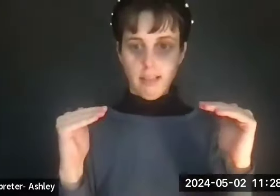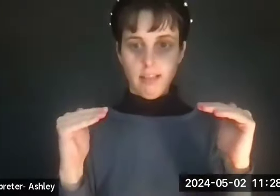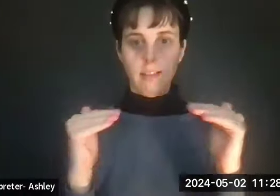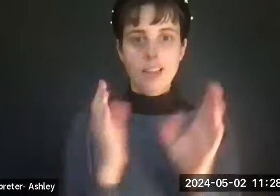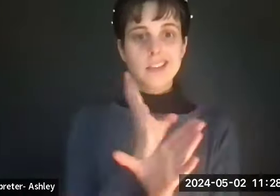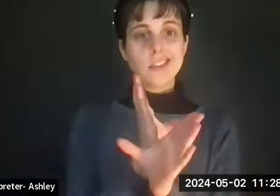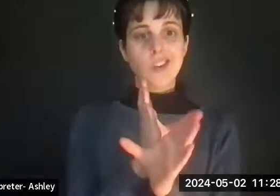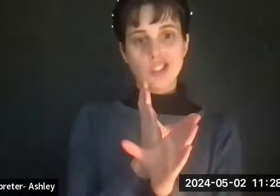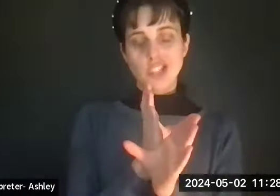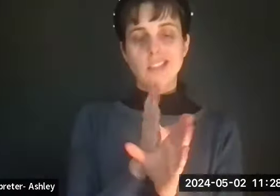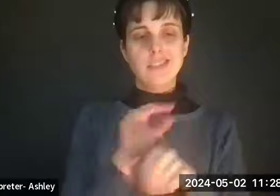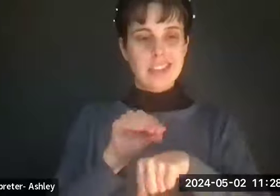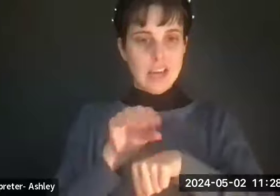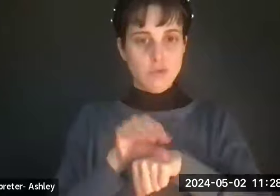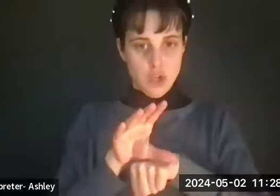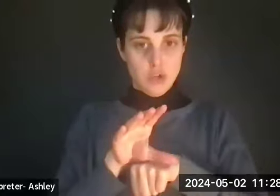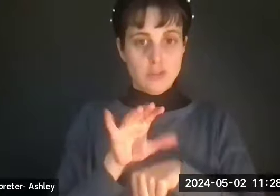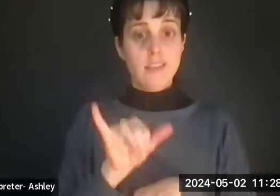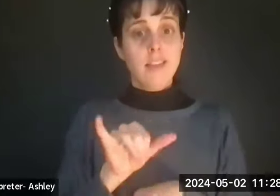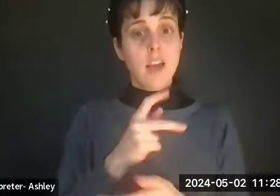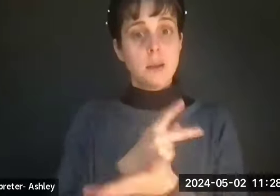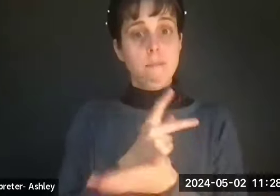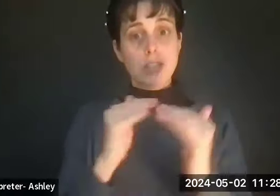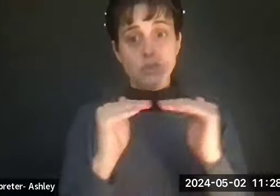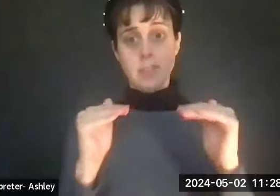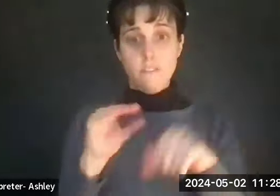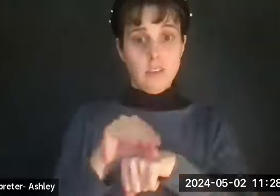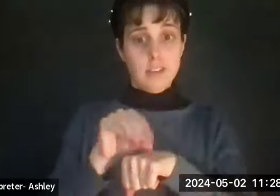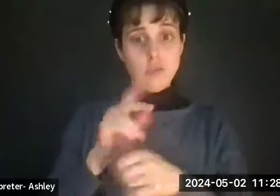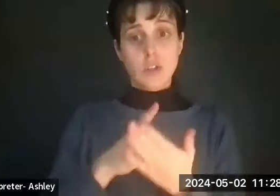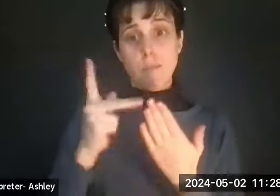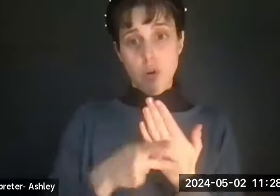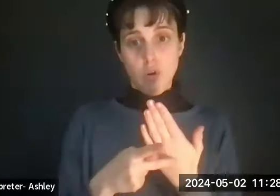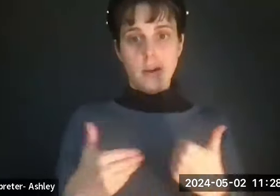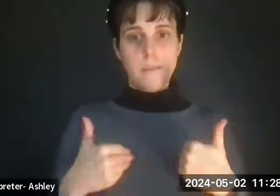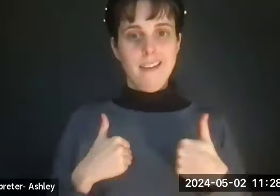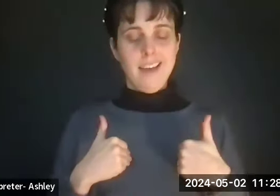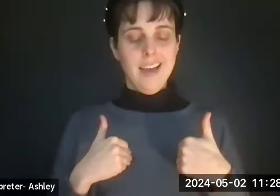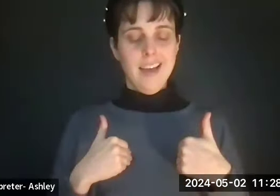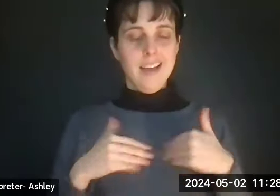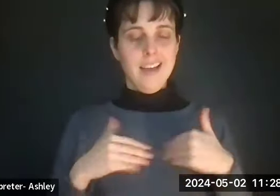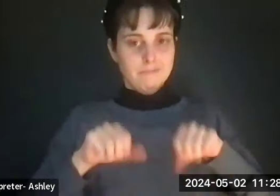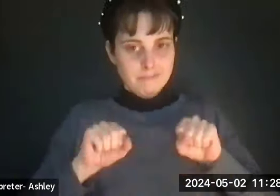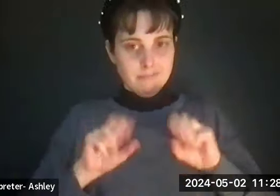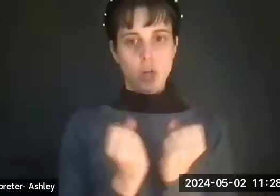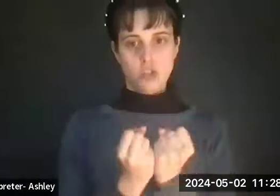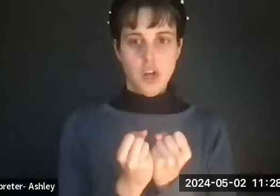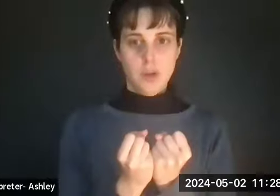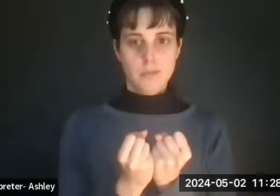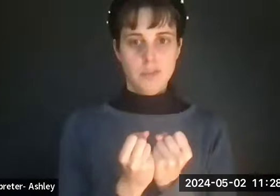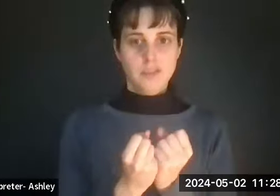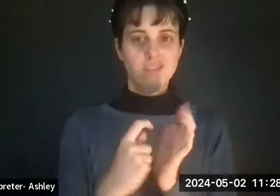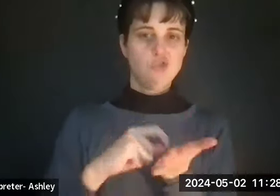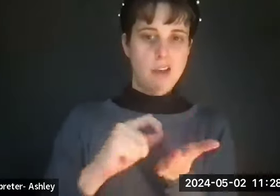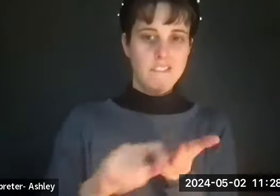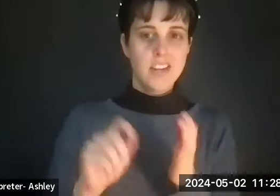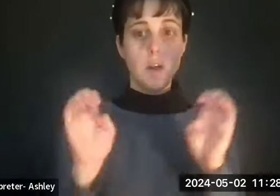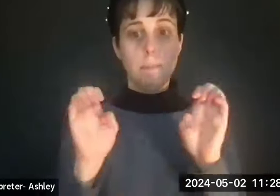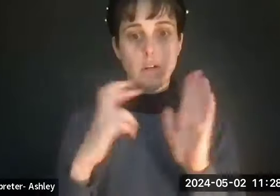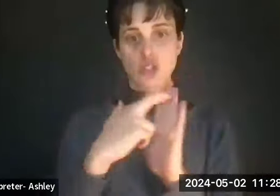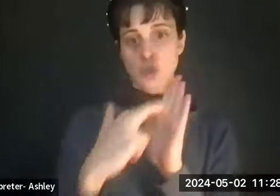level counselor program has held workshops and drafted emergency rules, which are currently under review. We anticipate